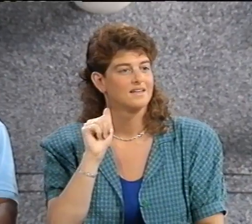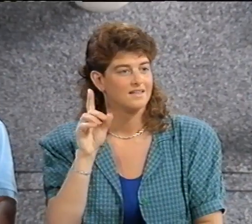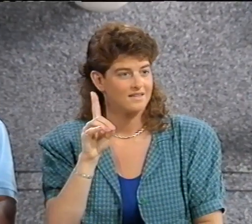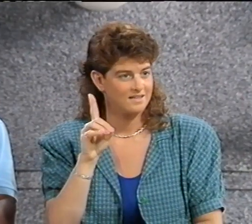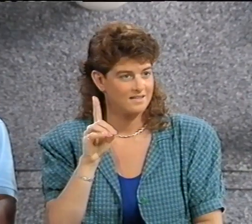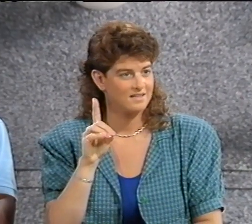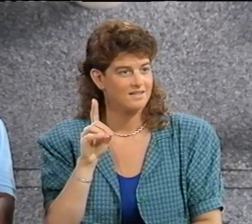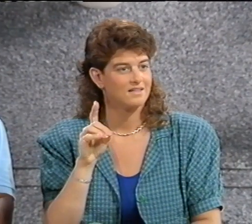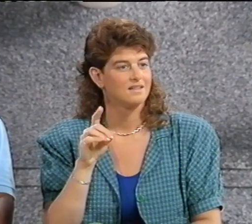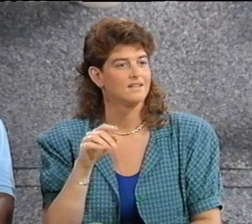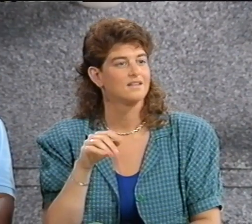signs.